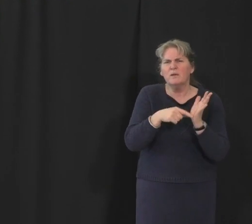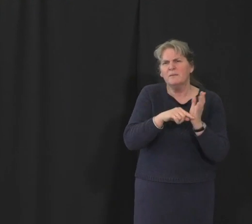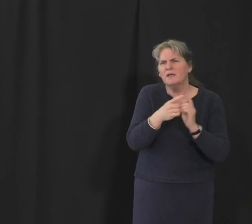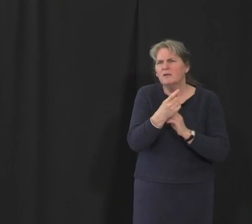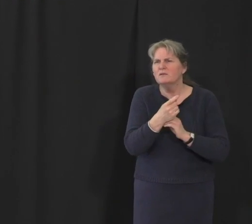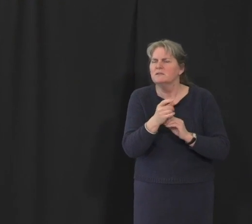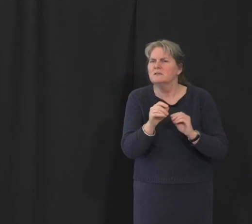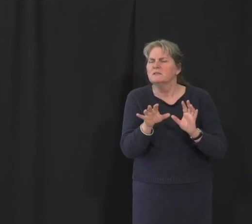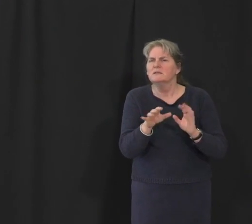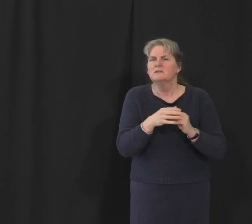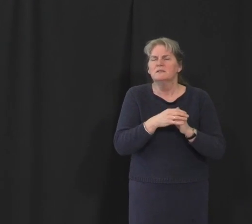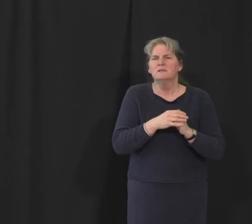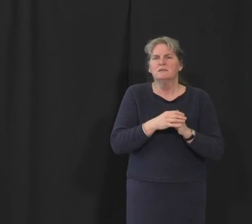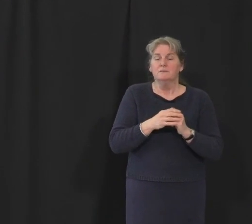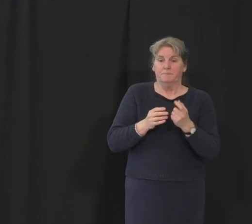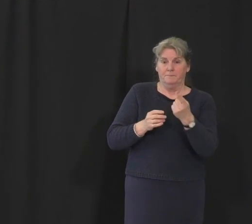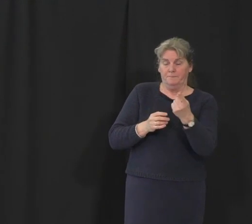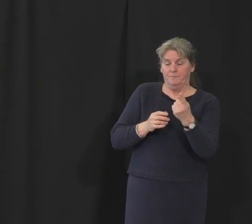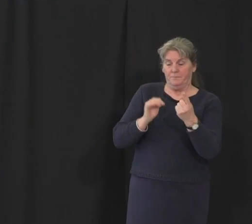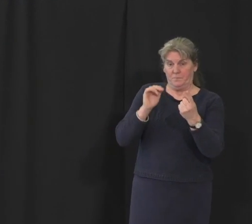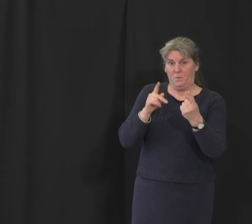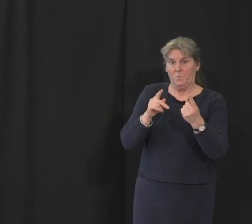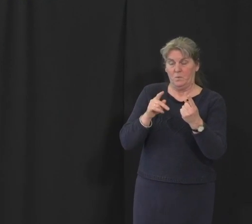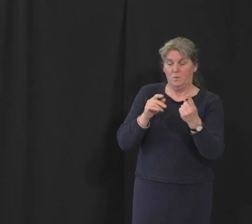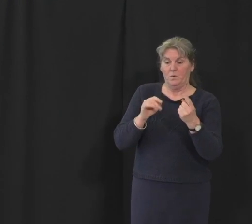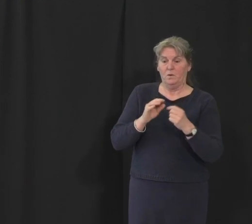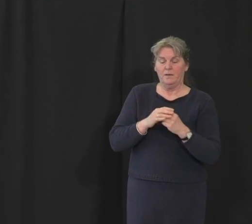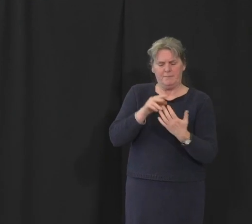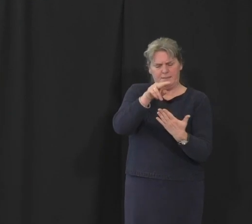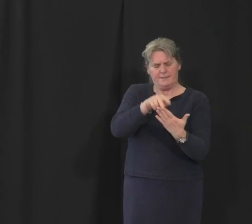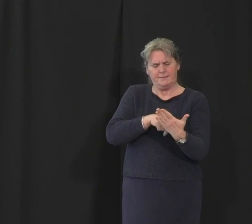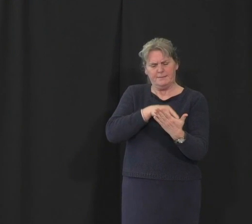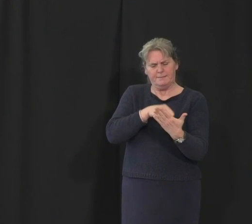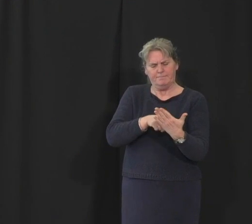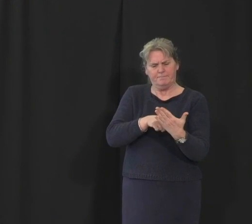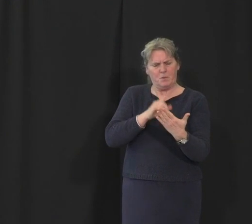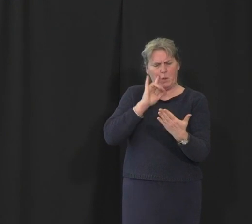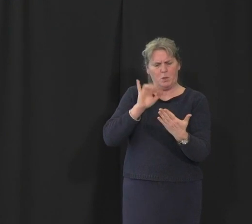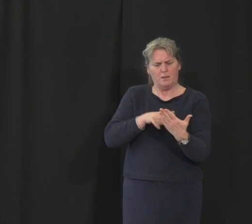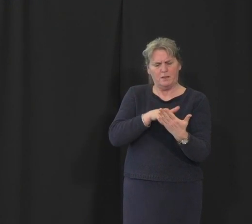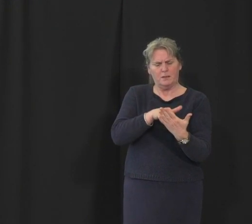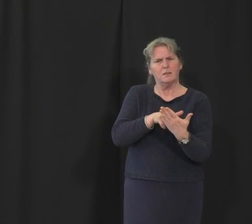question? For sure. When I read this, it sounds like